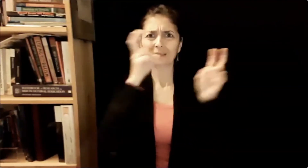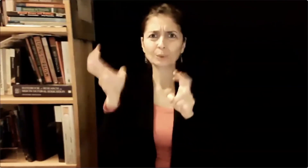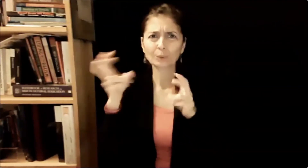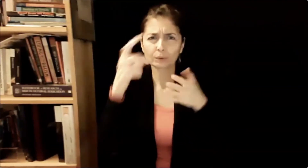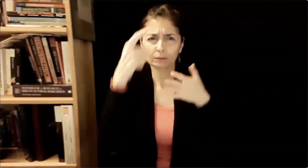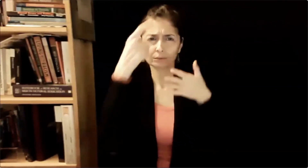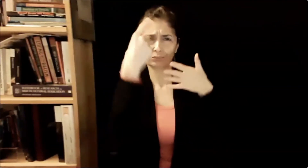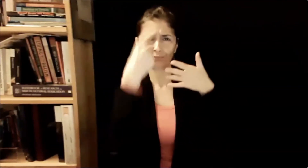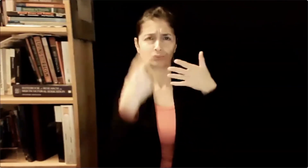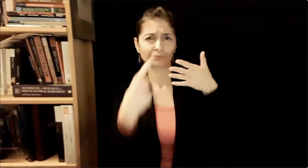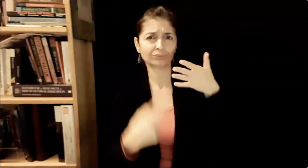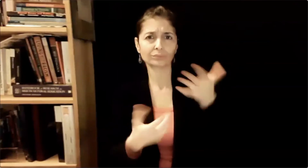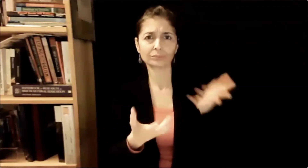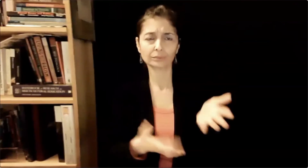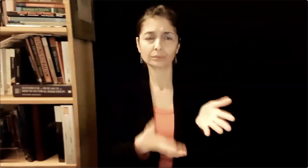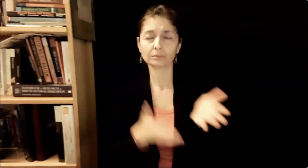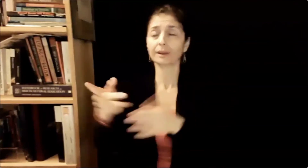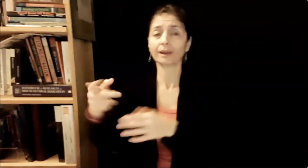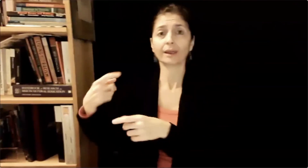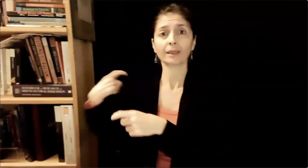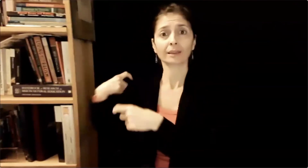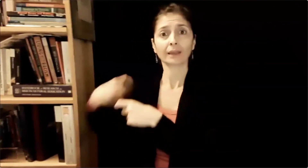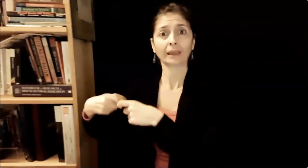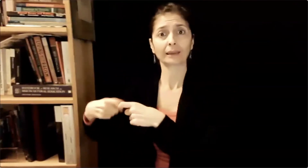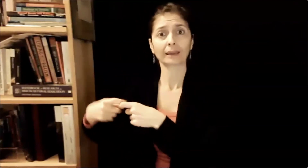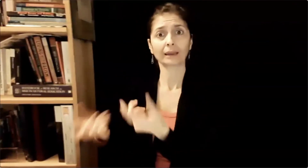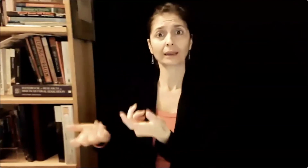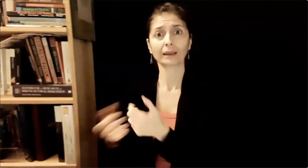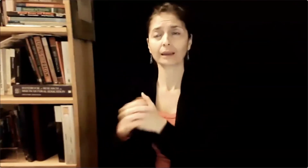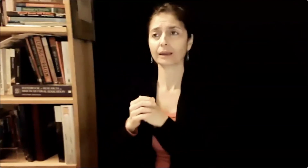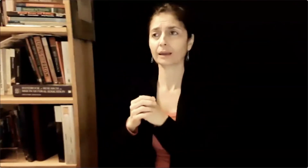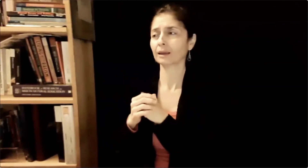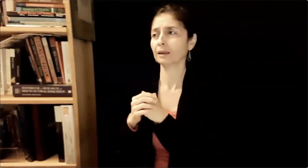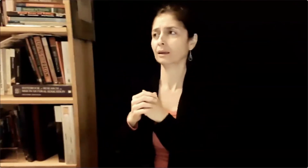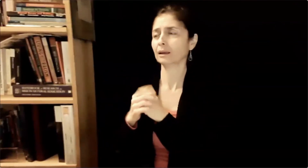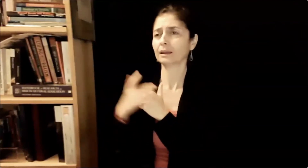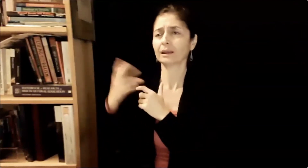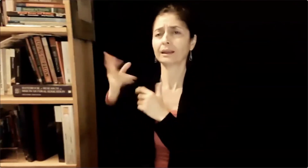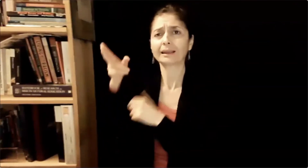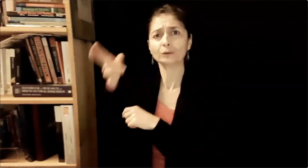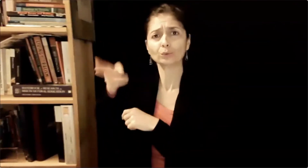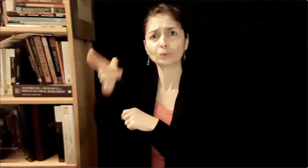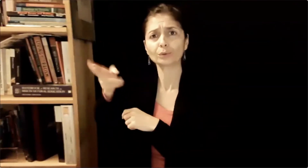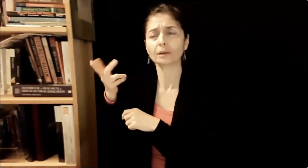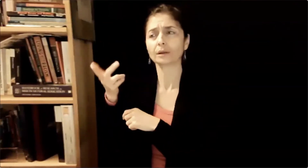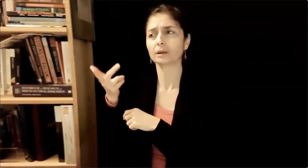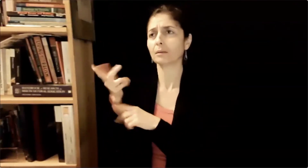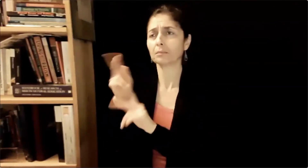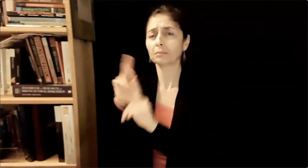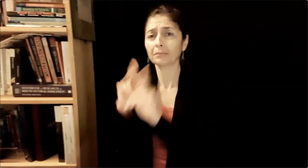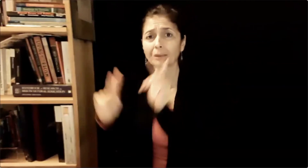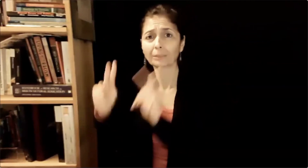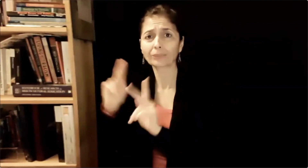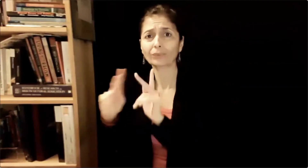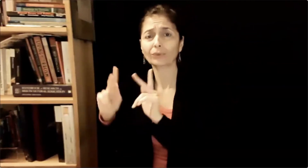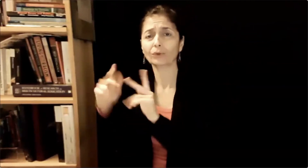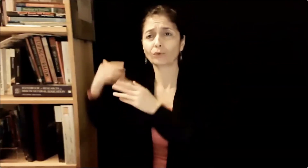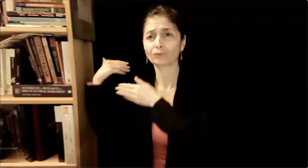specific women's issues, a number of different things. Being Latinx, the history, the people,